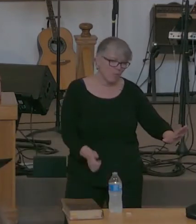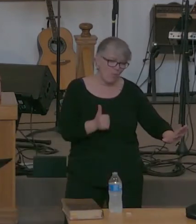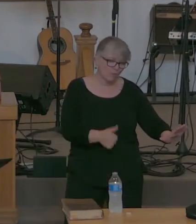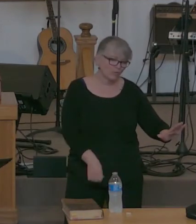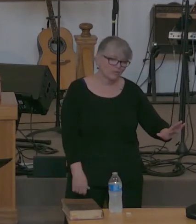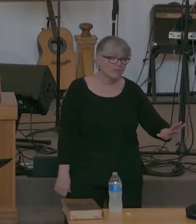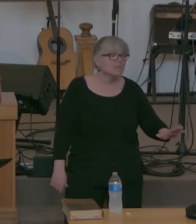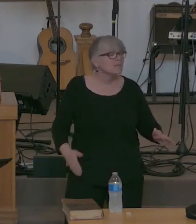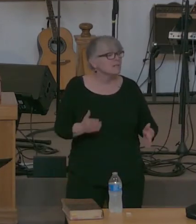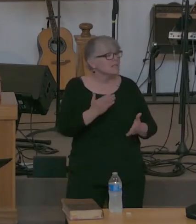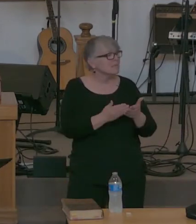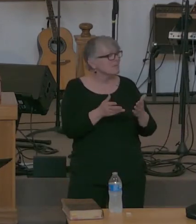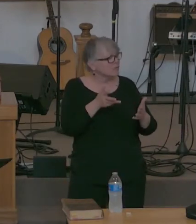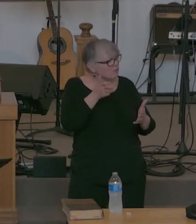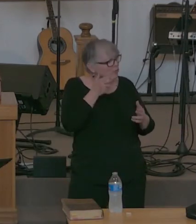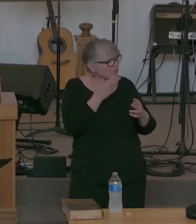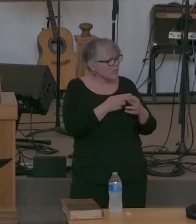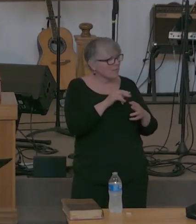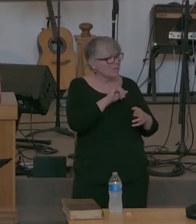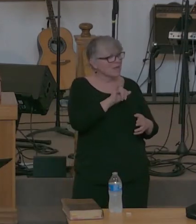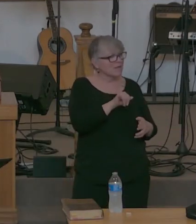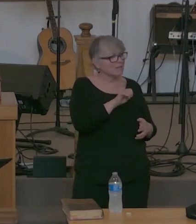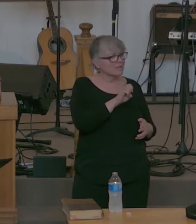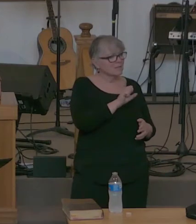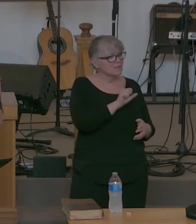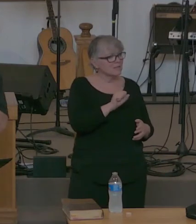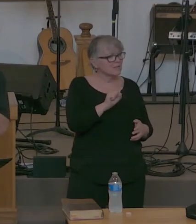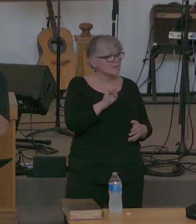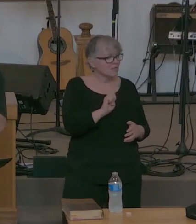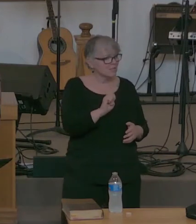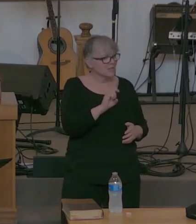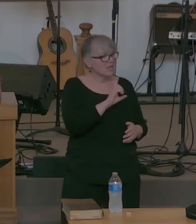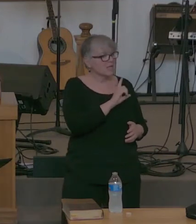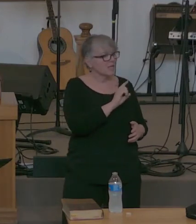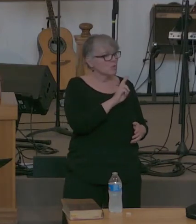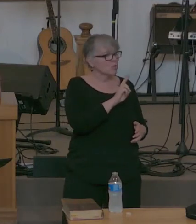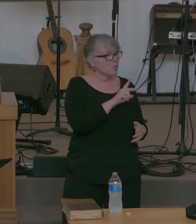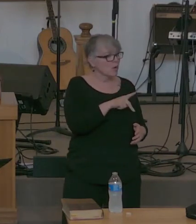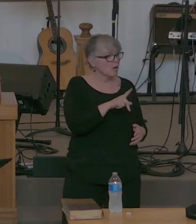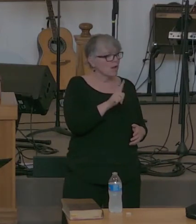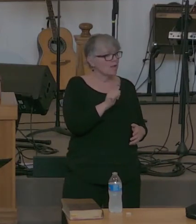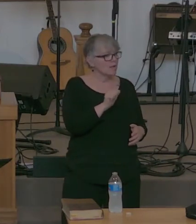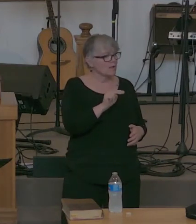Some of you have heard of Jesse Duplantis. I love Jesse Duplantis. He's just hilarious.